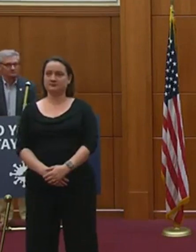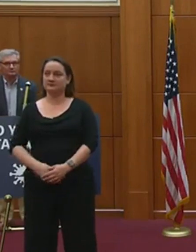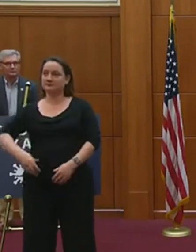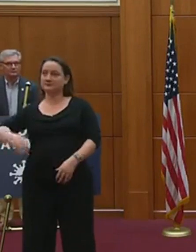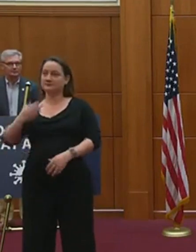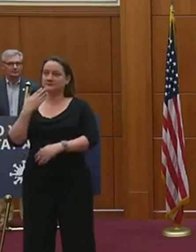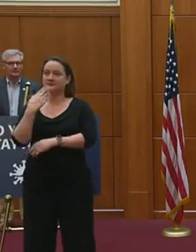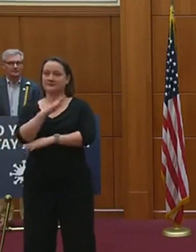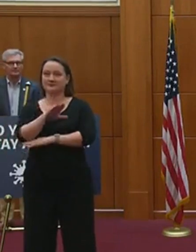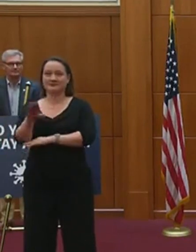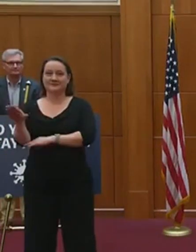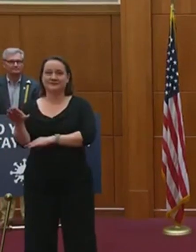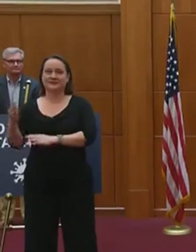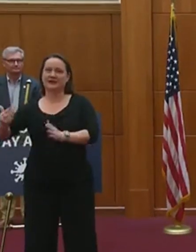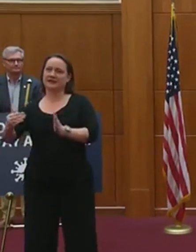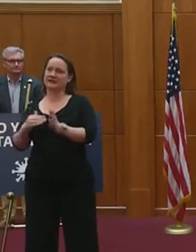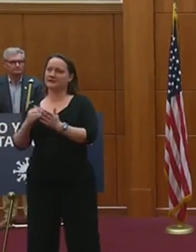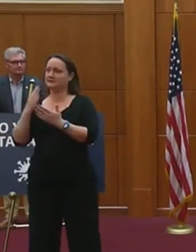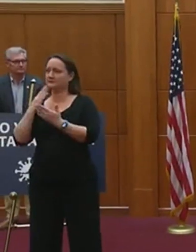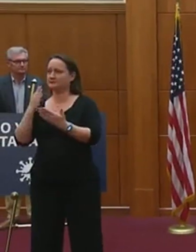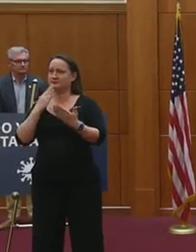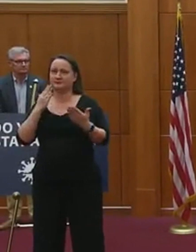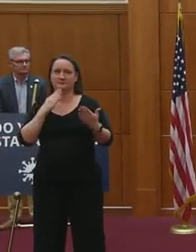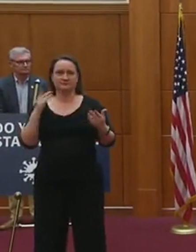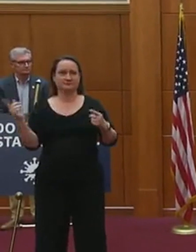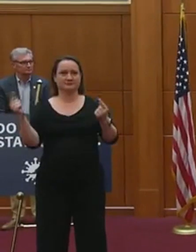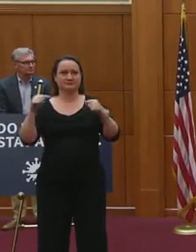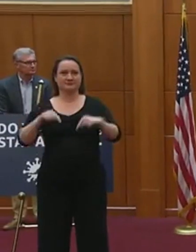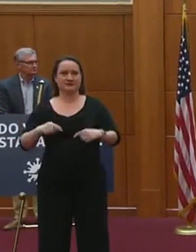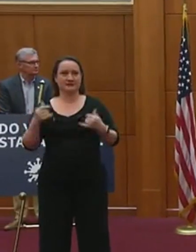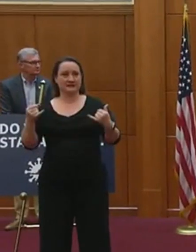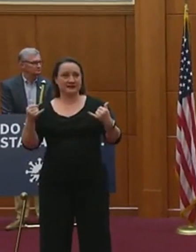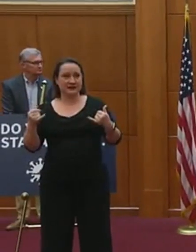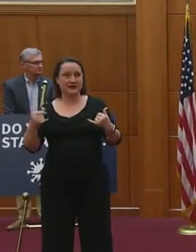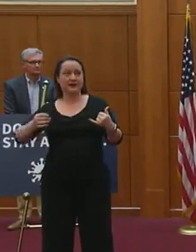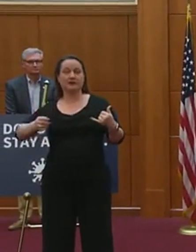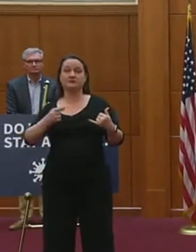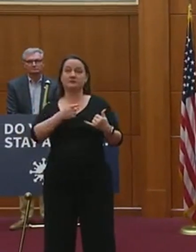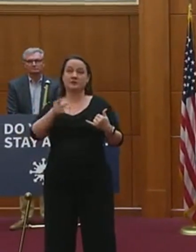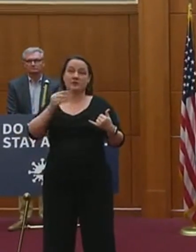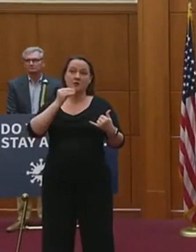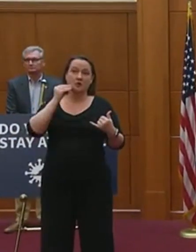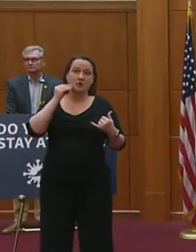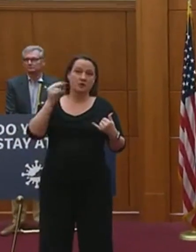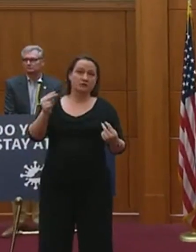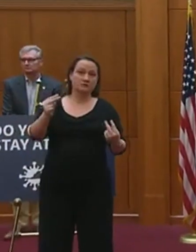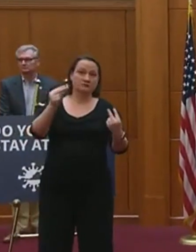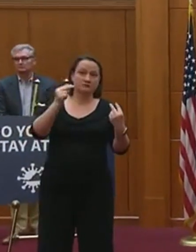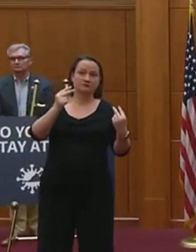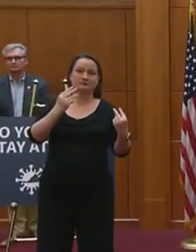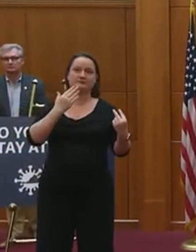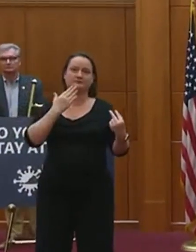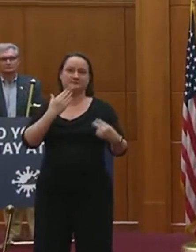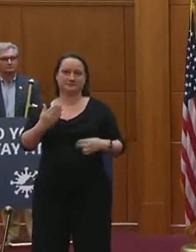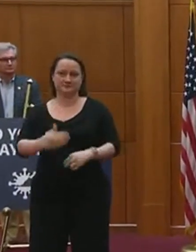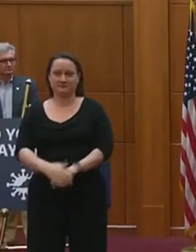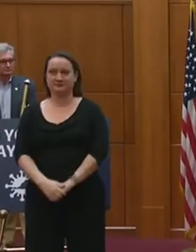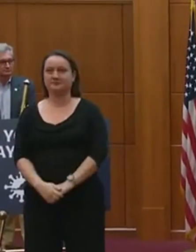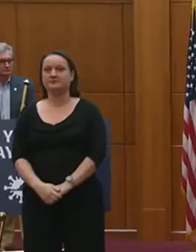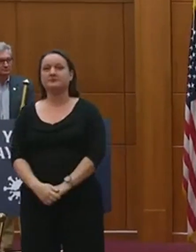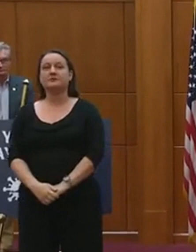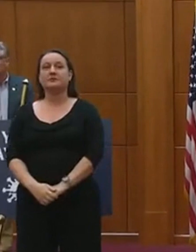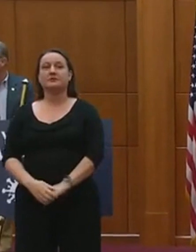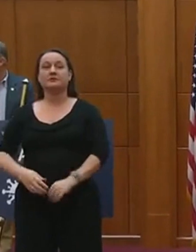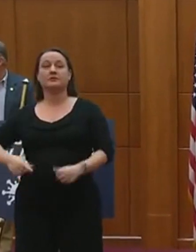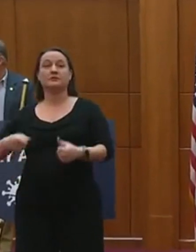Well, good afternoon, and again, thank you all for being here today, and also for those of you that are home watching and listening. I want to start